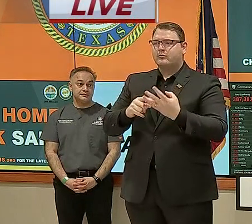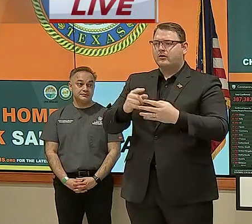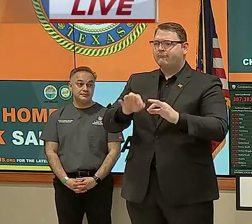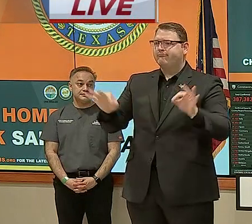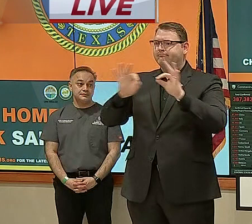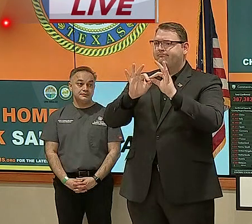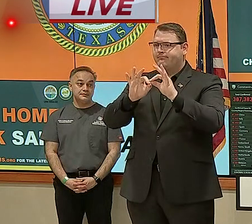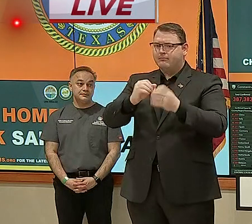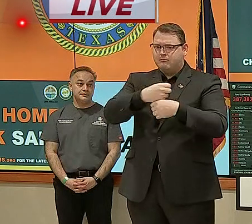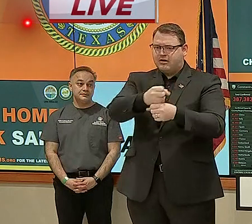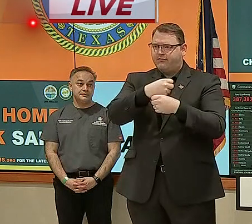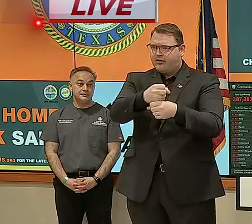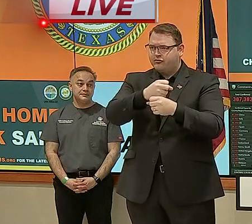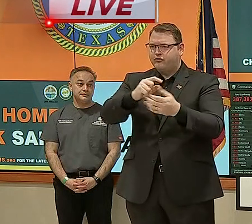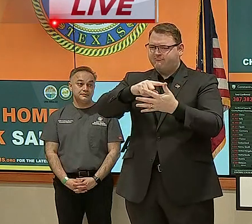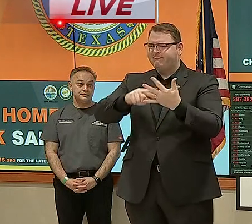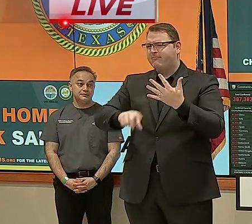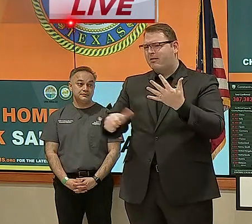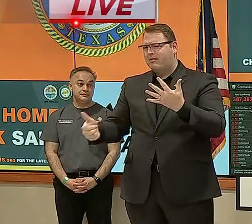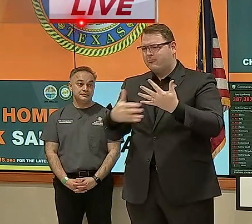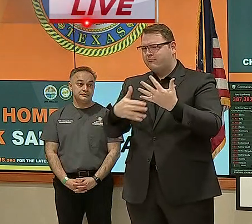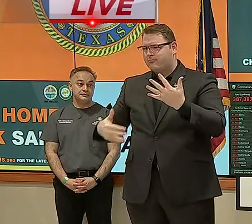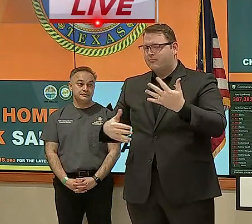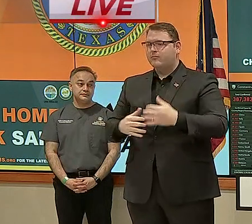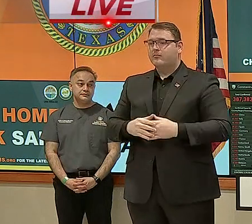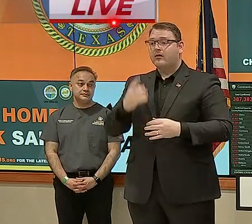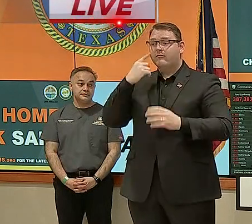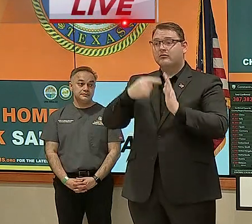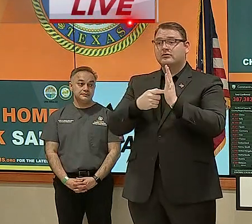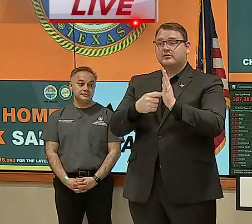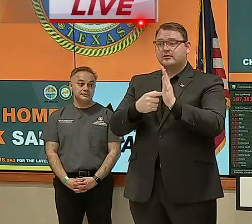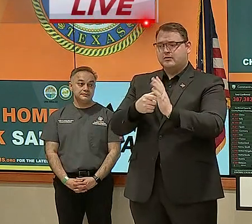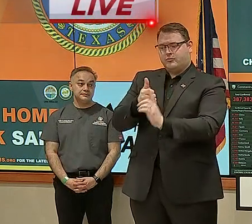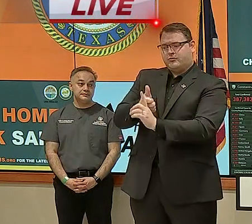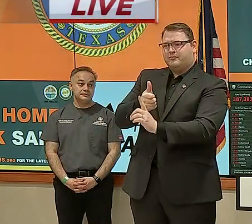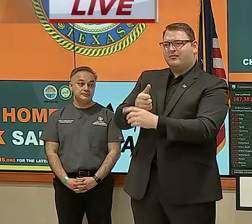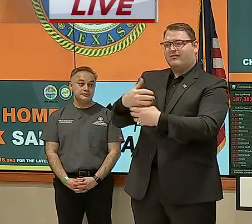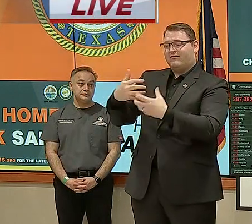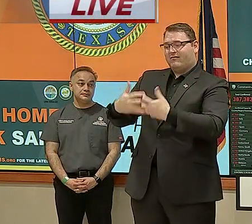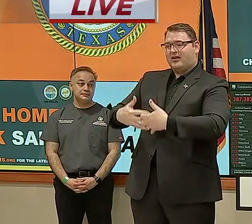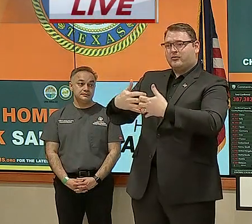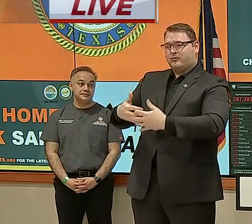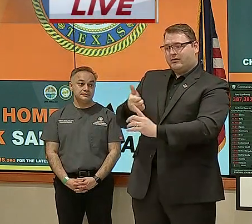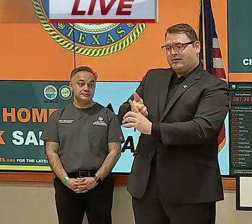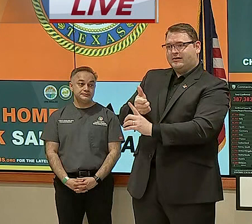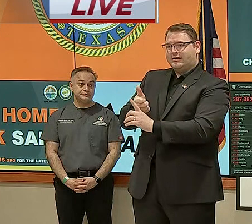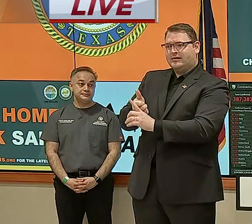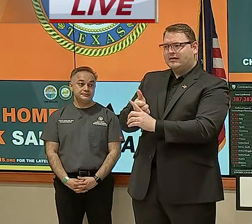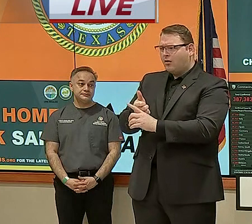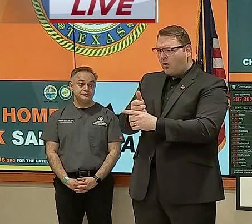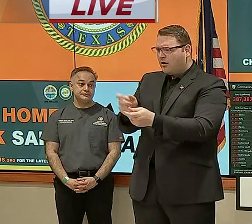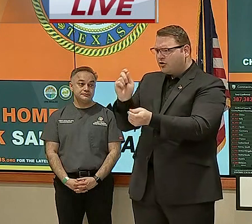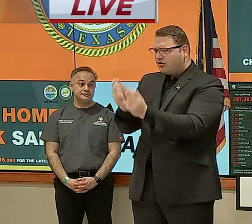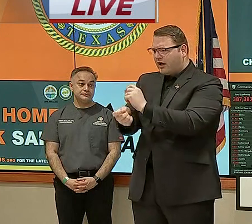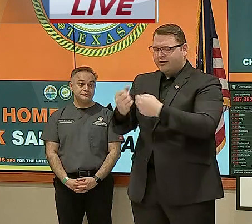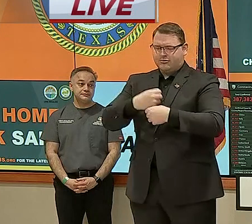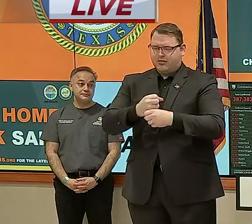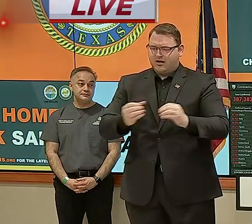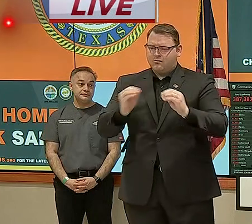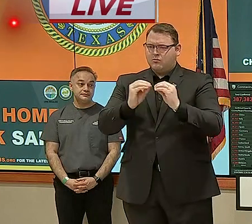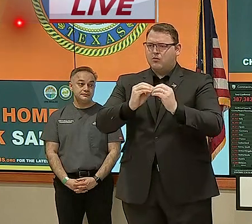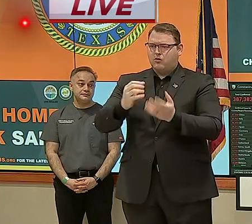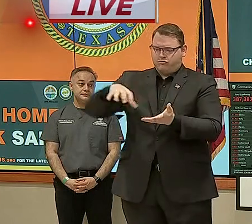The order will have a retooling exception for factories, for example, who can turn to making hand sanitizer,